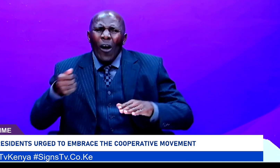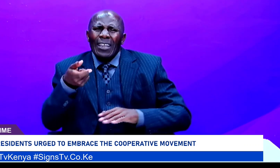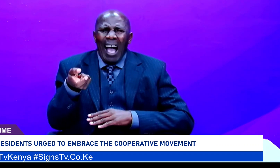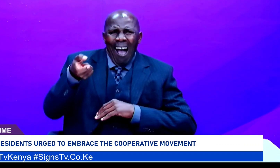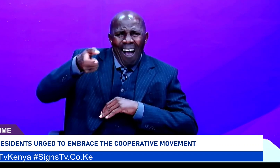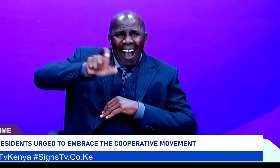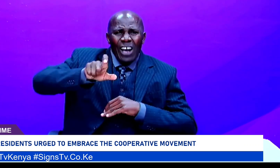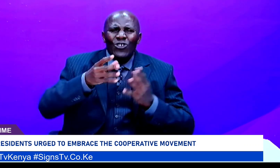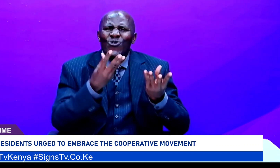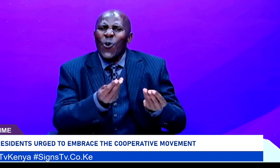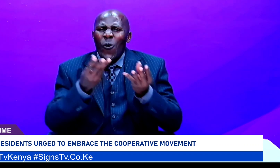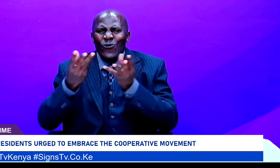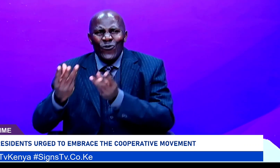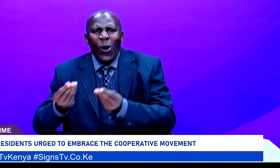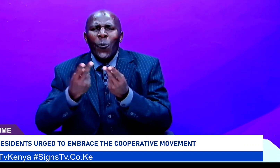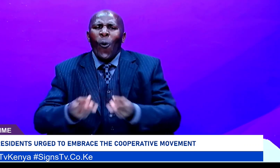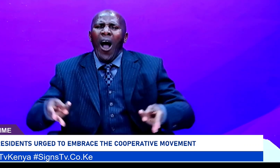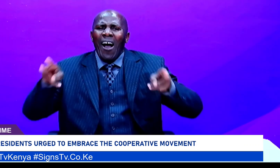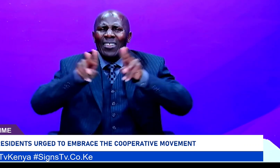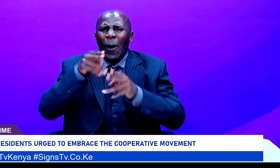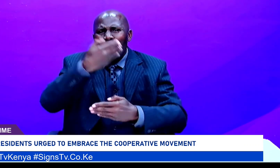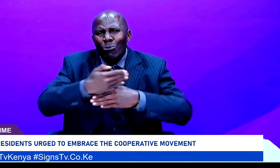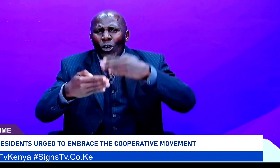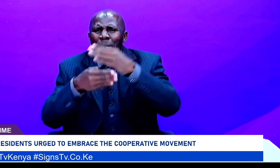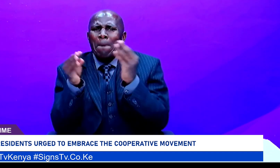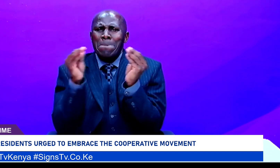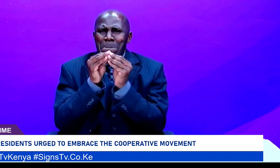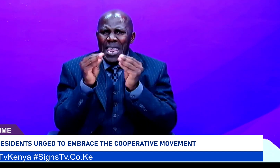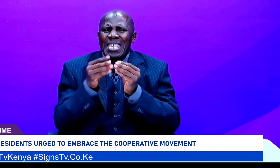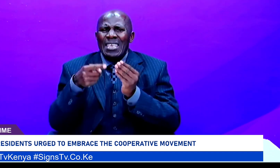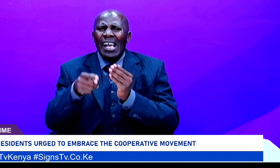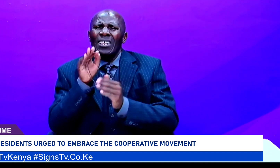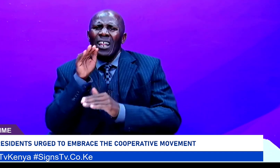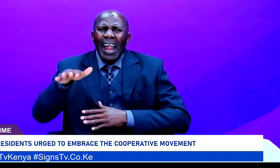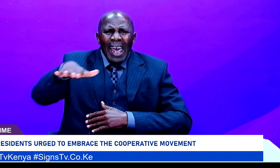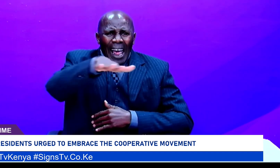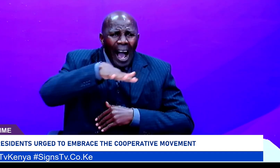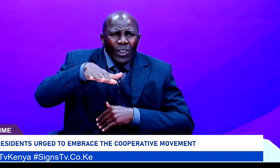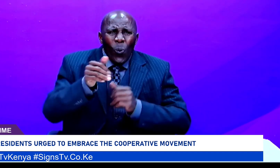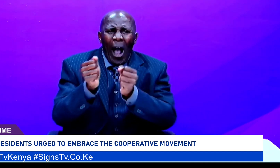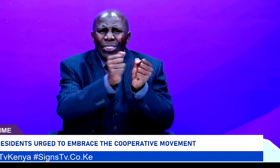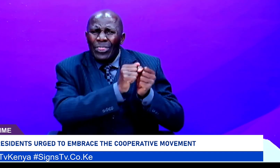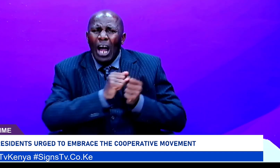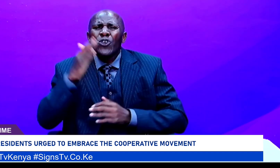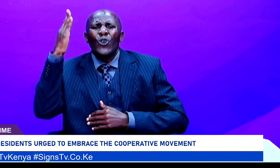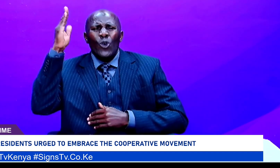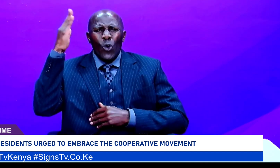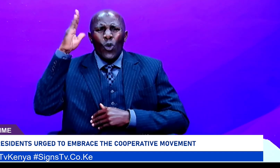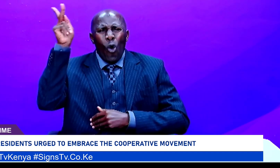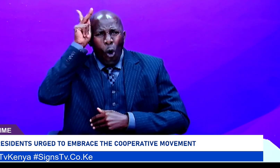Okul noted that Nyanza was among the first regions in Kenya to adopt the cooperative model, making its current status cause of concern,